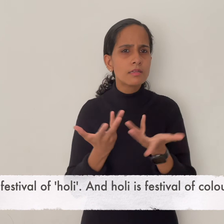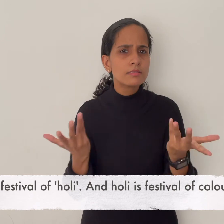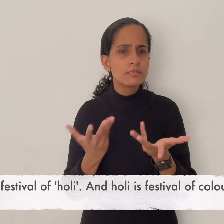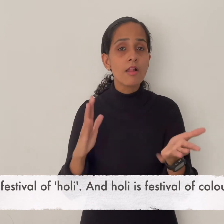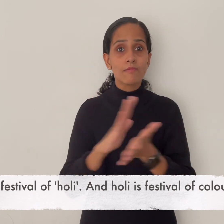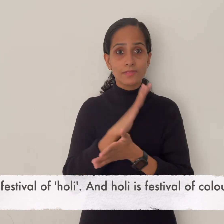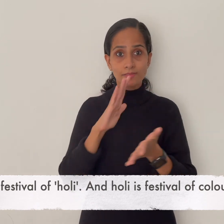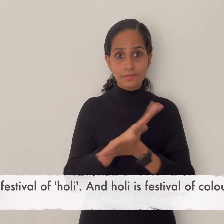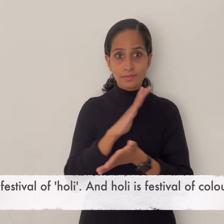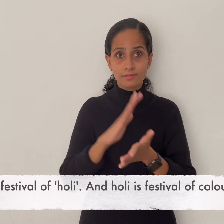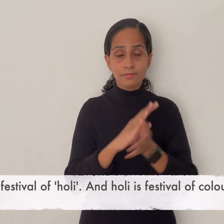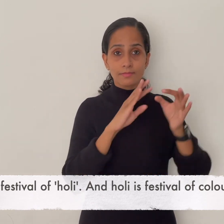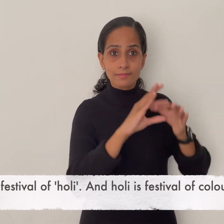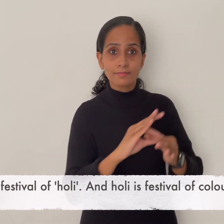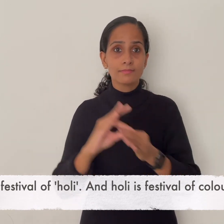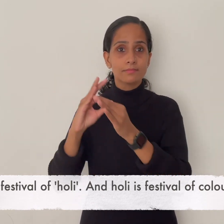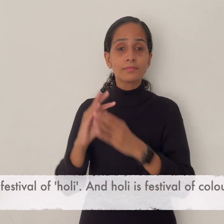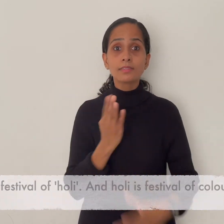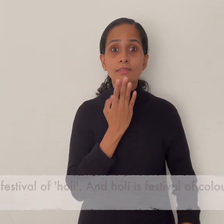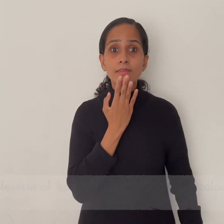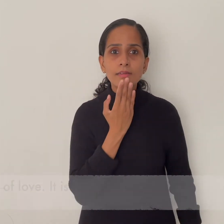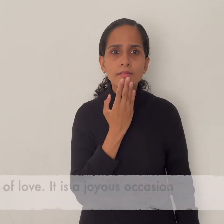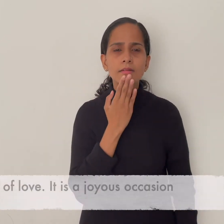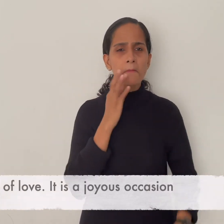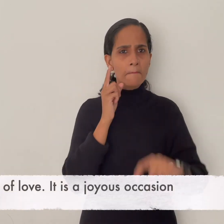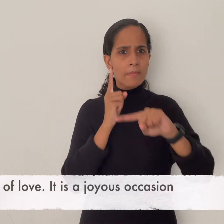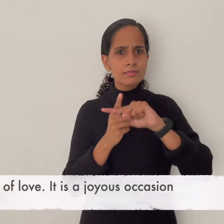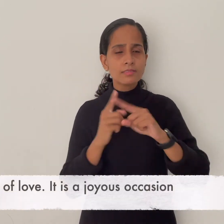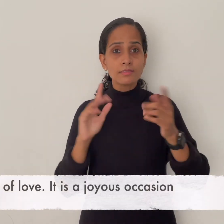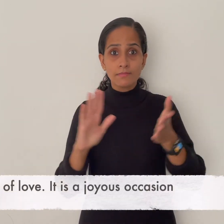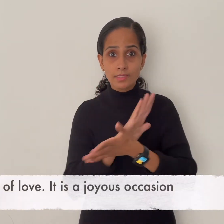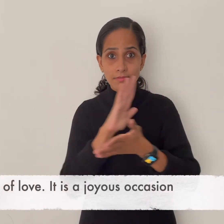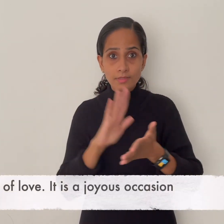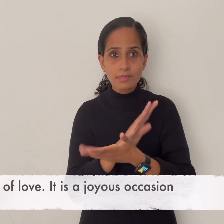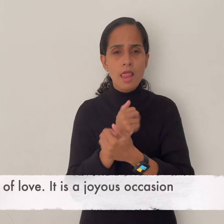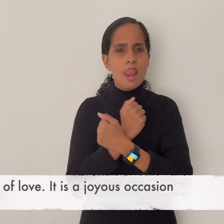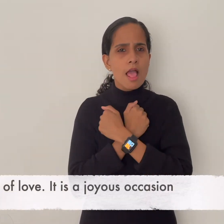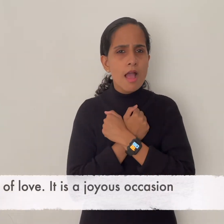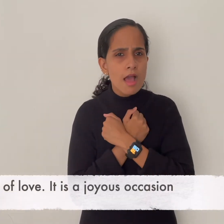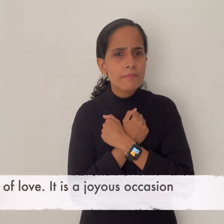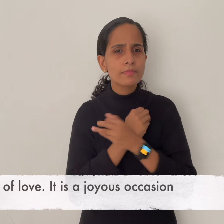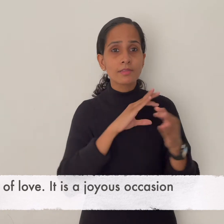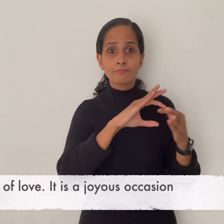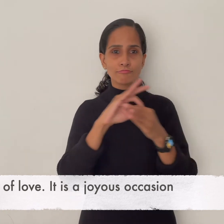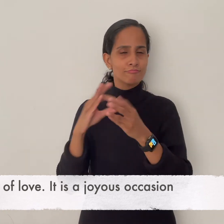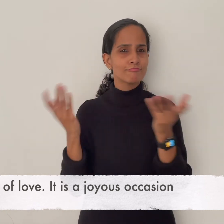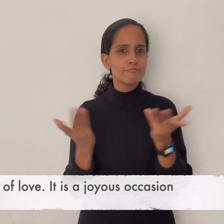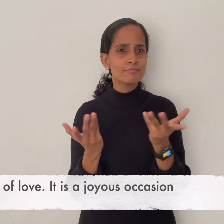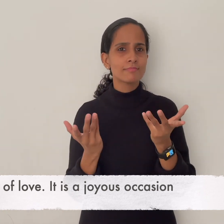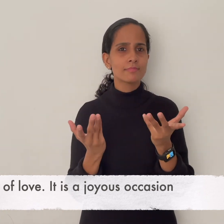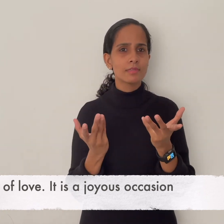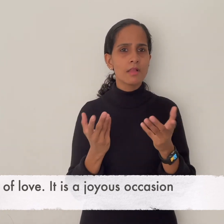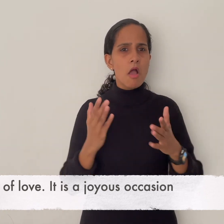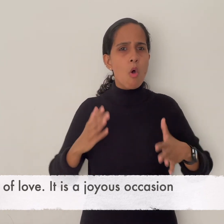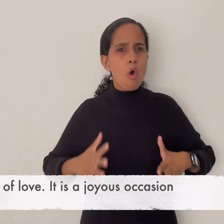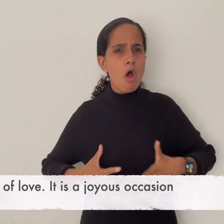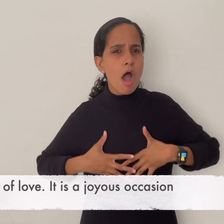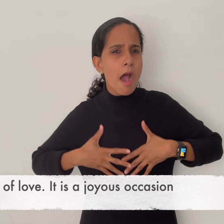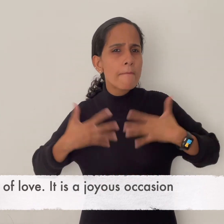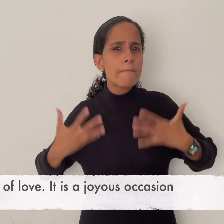Holi is the festival of colors, festival of love. It is a joyous